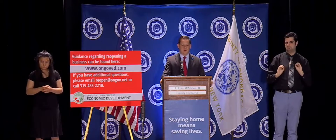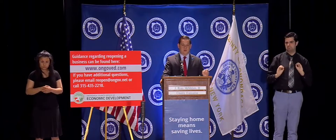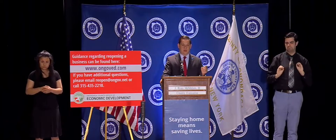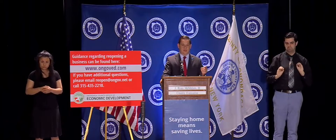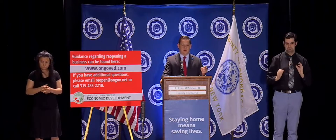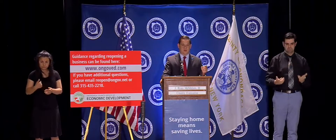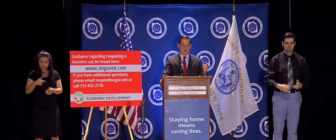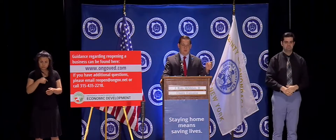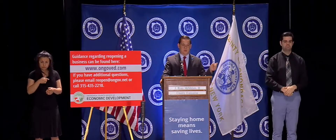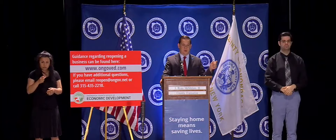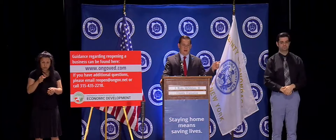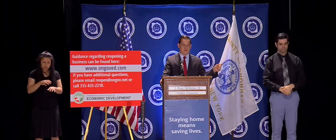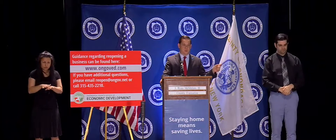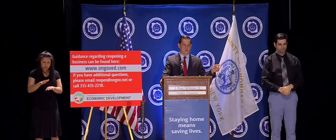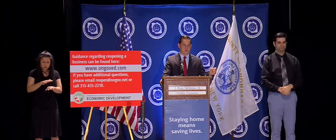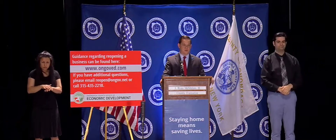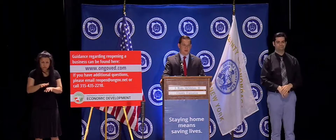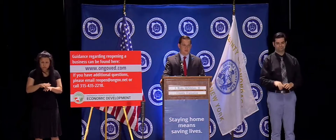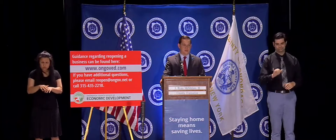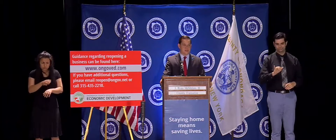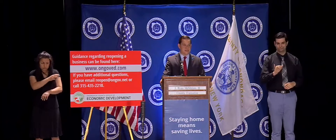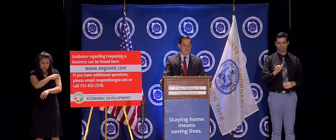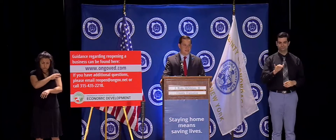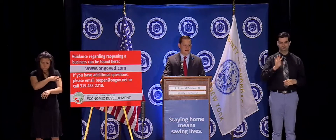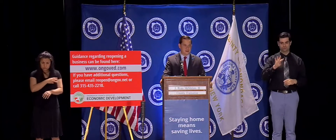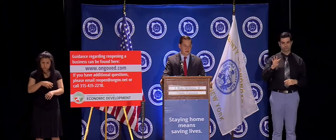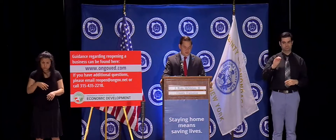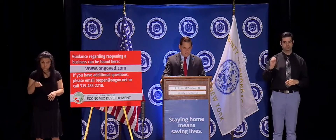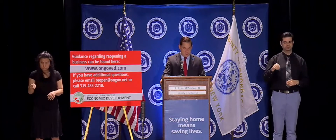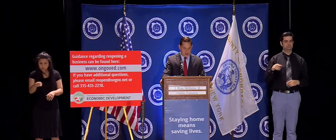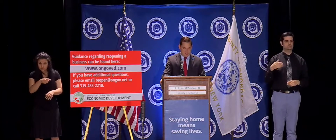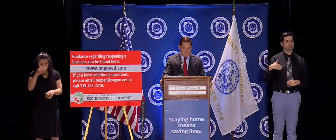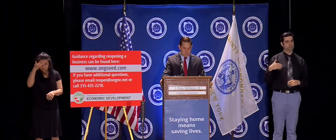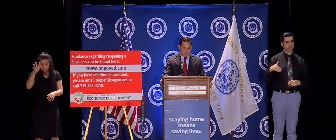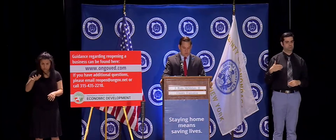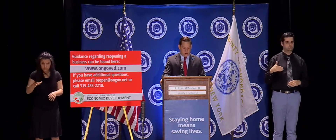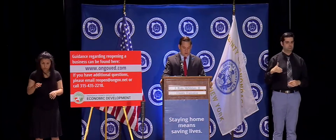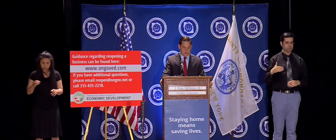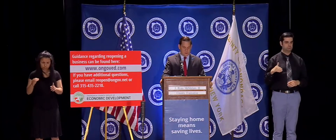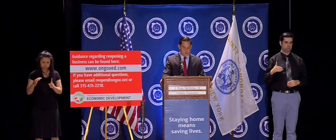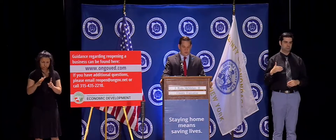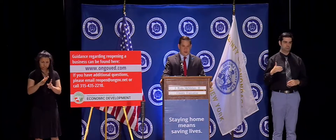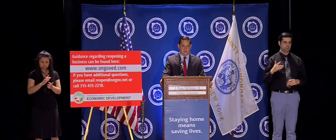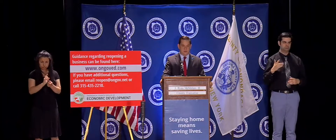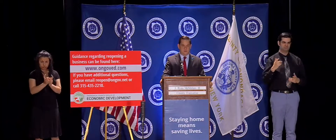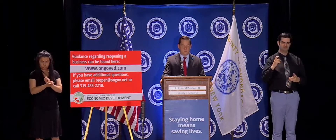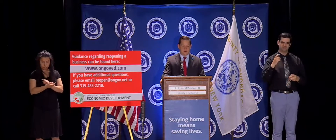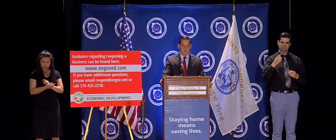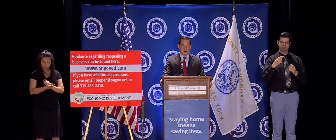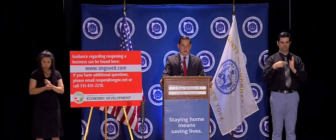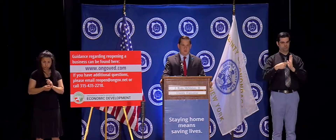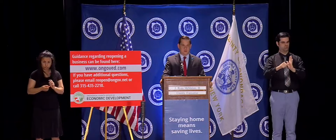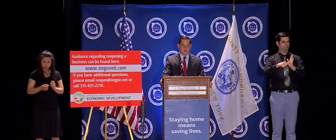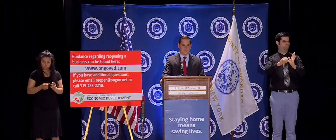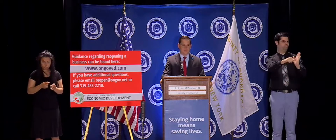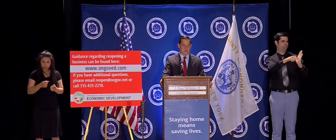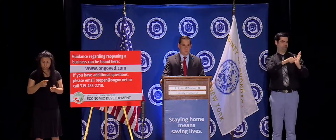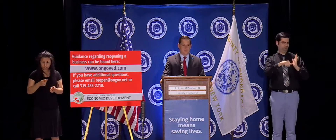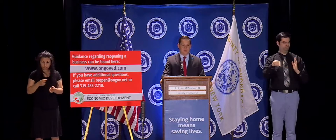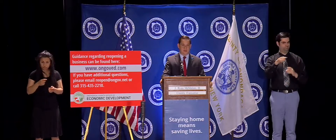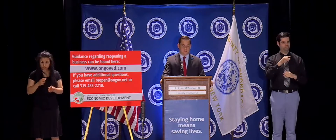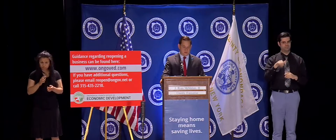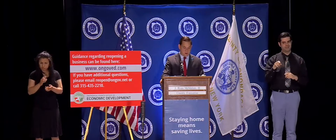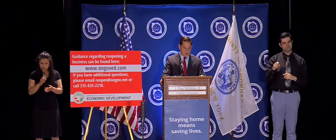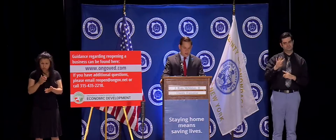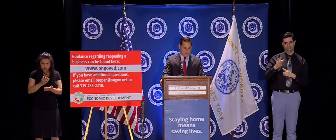a reflection of that people had exposure to the virus. They didn't get sick, but we still have to be very, very vigilant